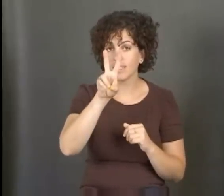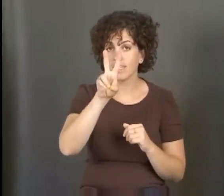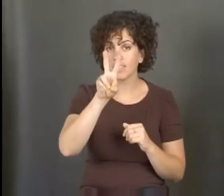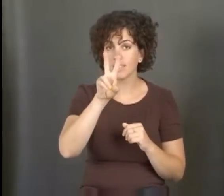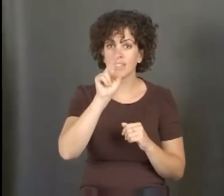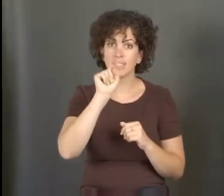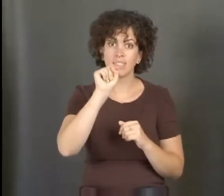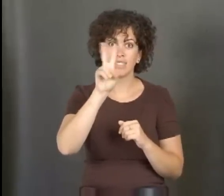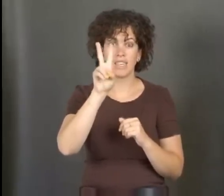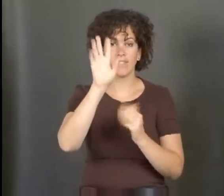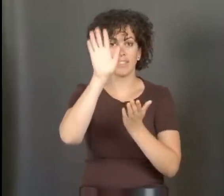TV.